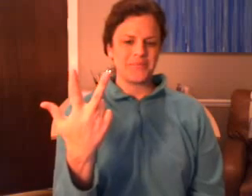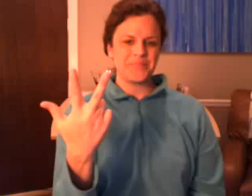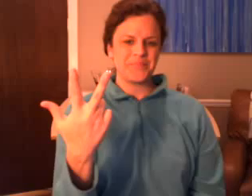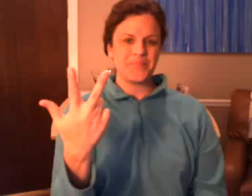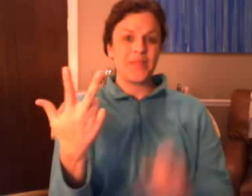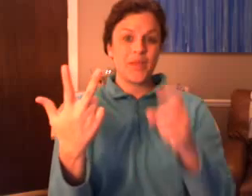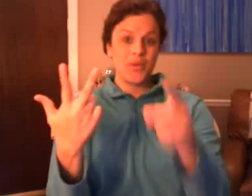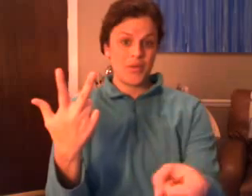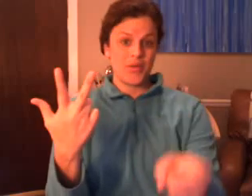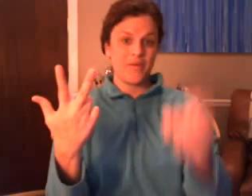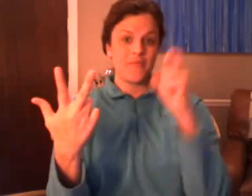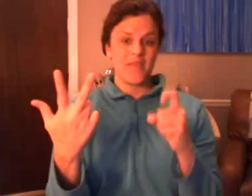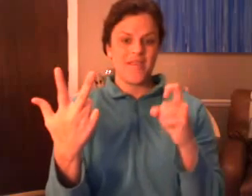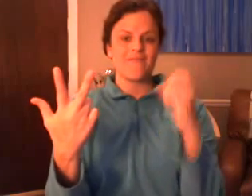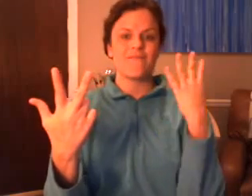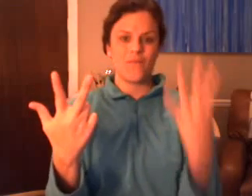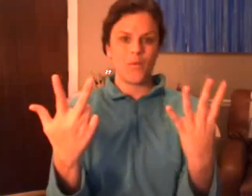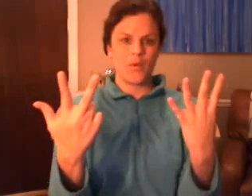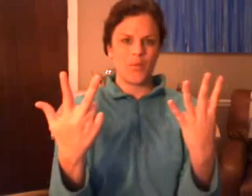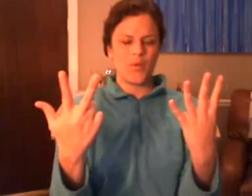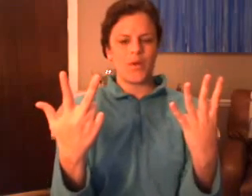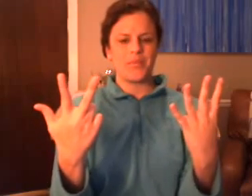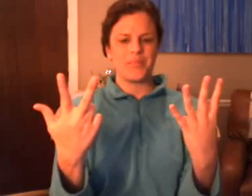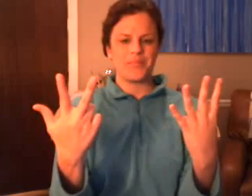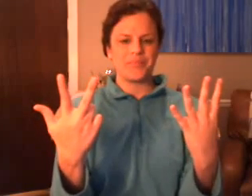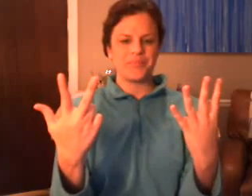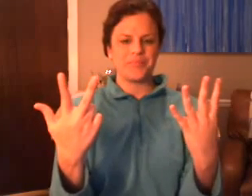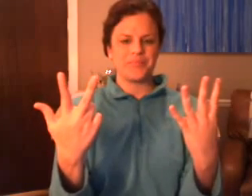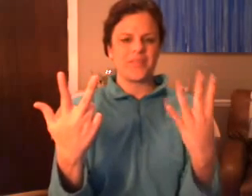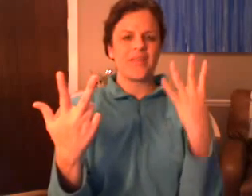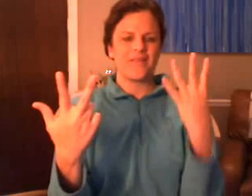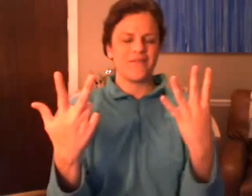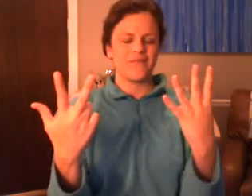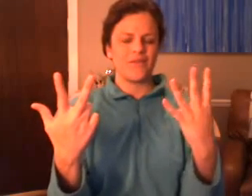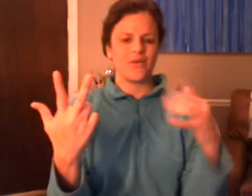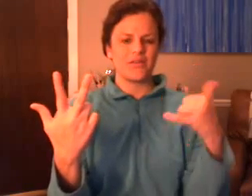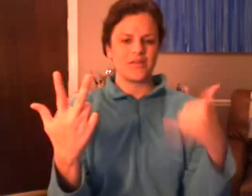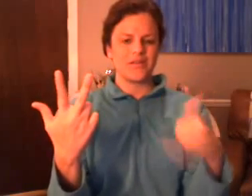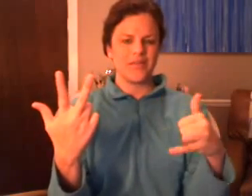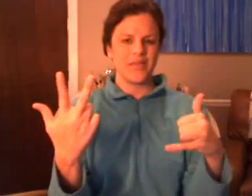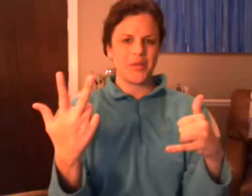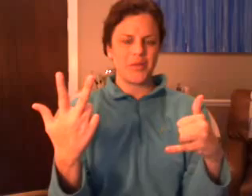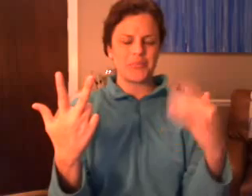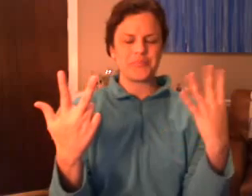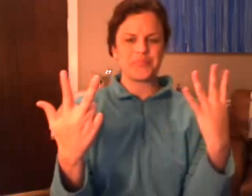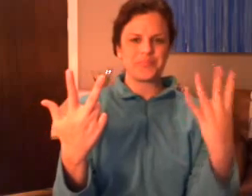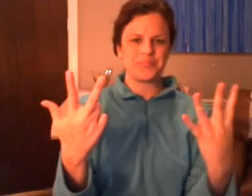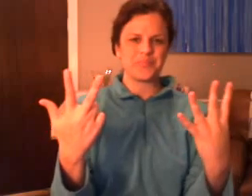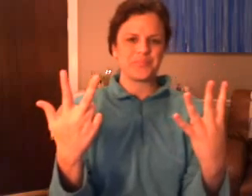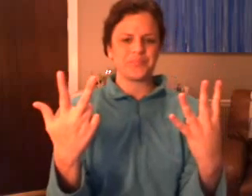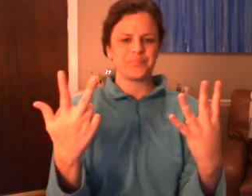give me 4 more avocados. So let me put this 4 in yellow so you know that these are the ones you're giving me.